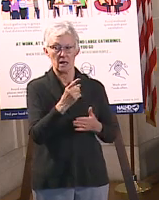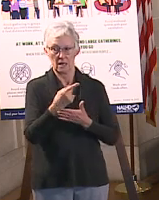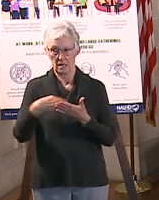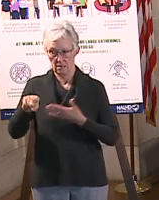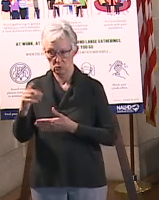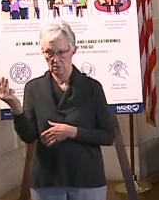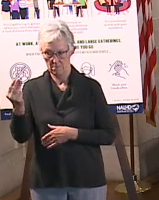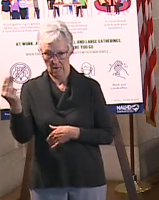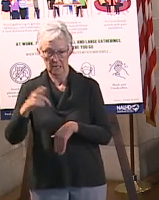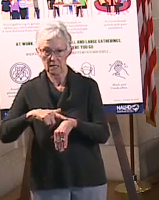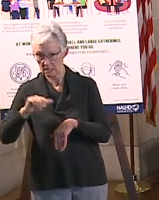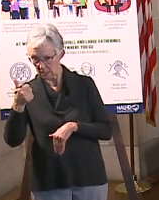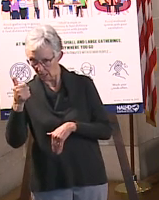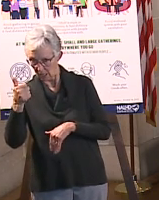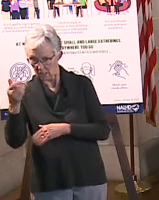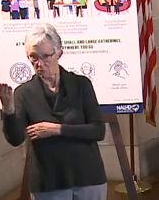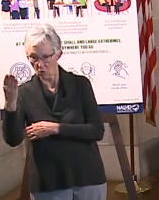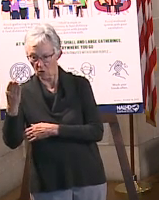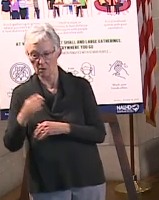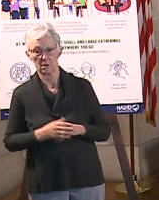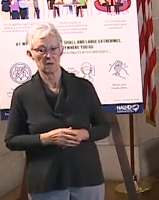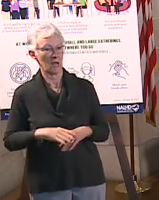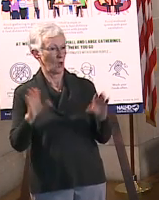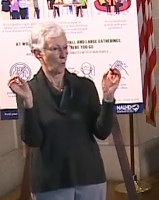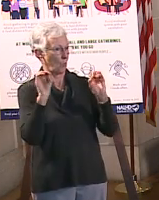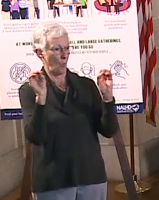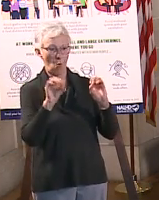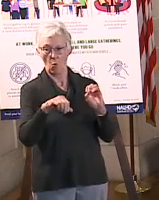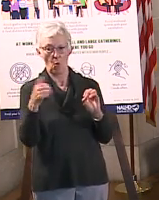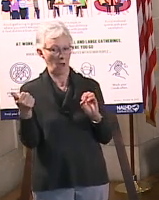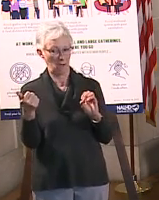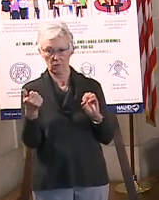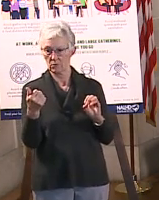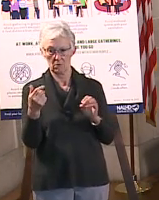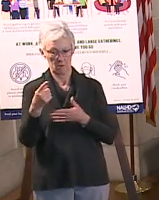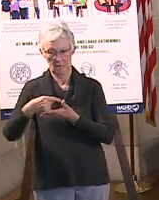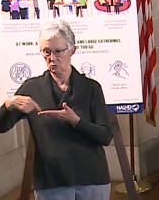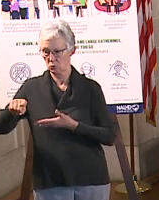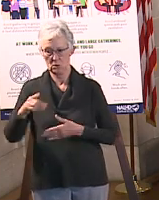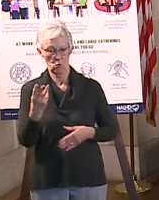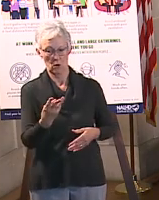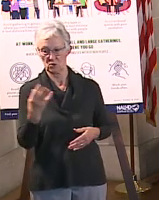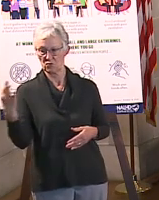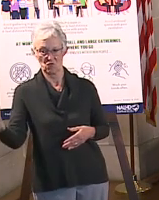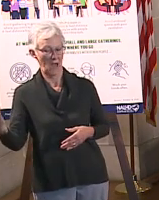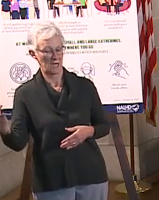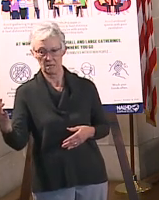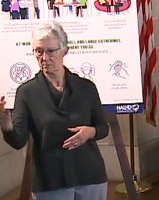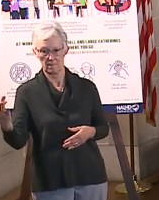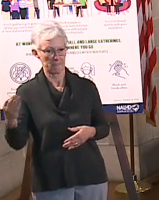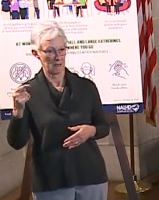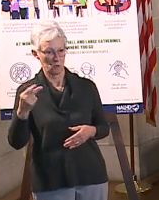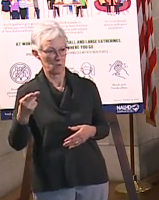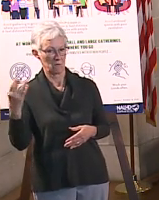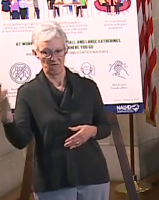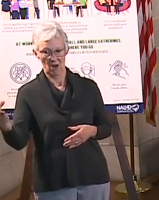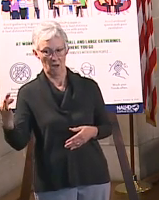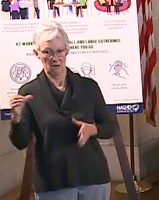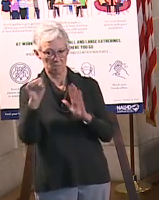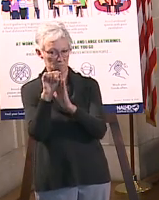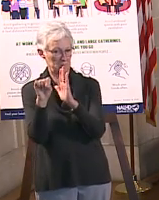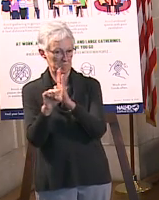hearing room. And then for the rest of the week, we will not be doing press conferences on Wednesday or Friday. Thursday and Friday are state